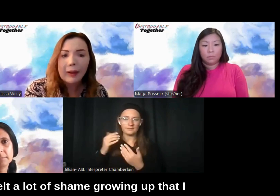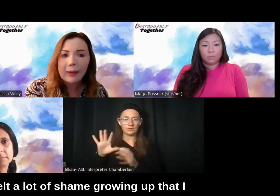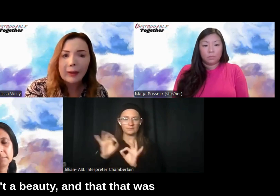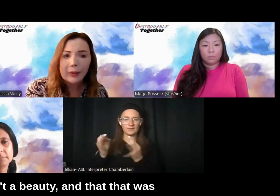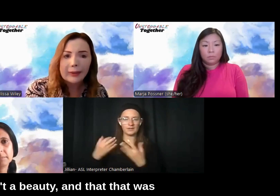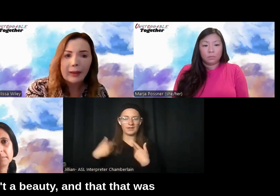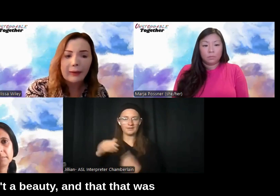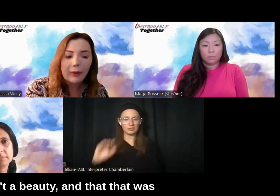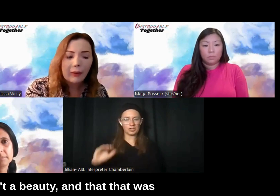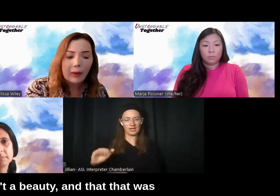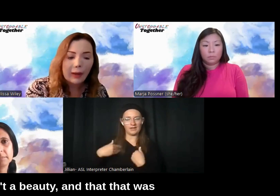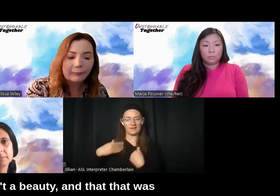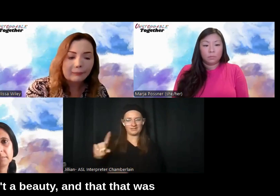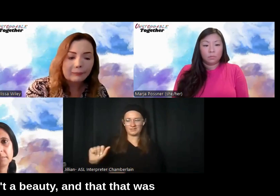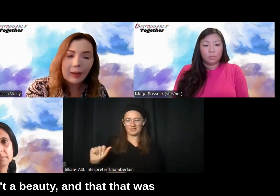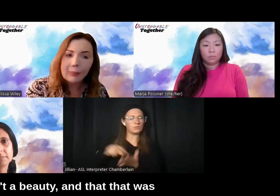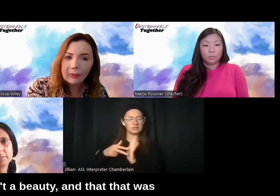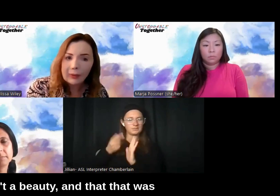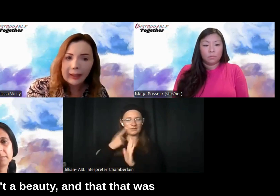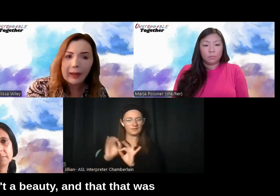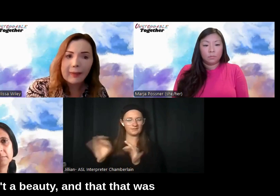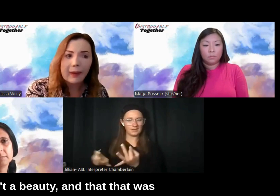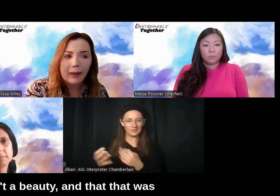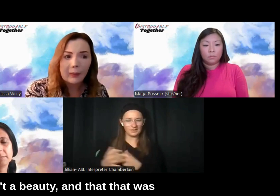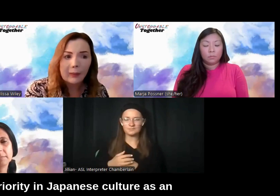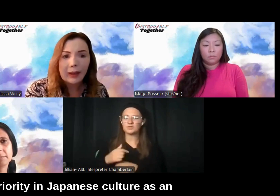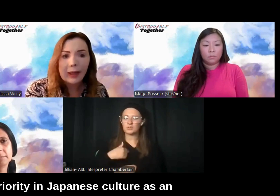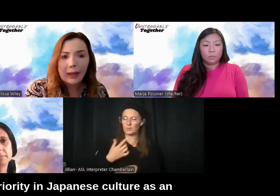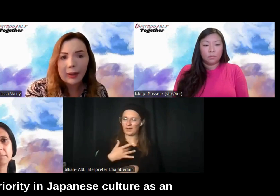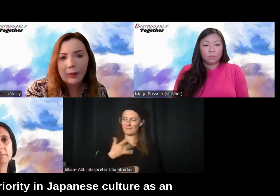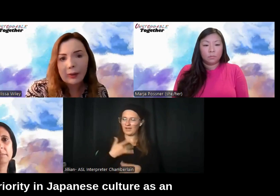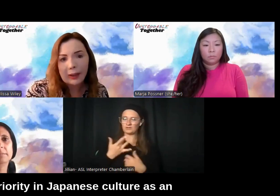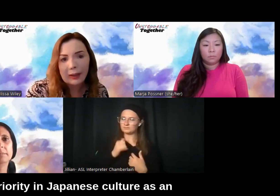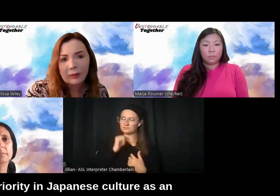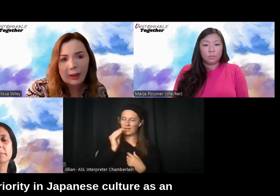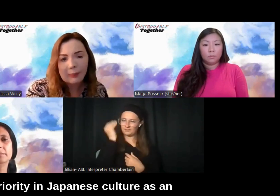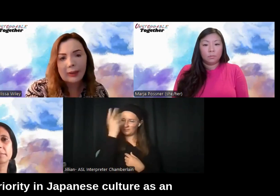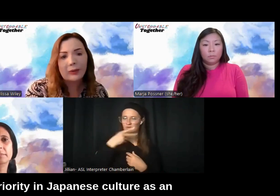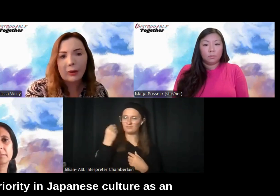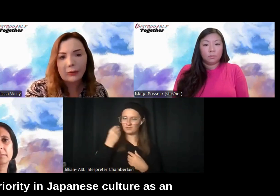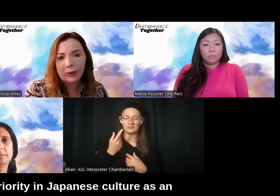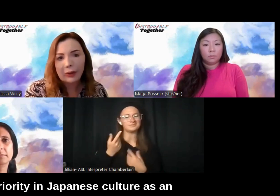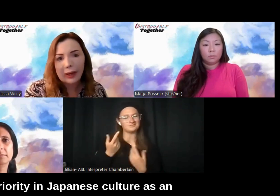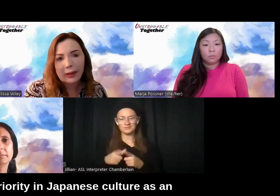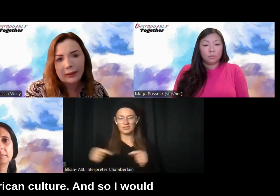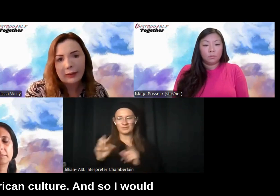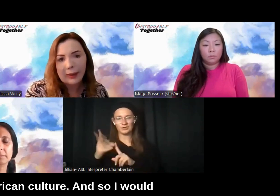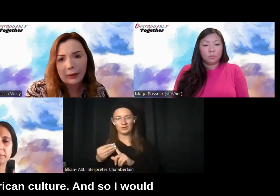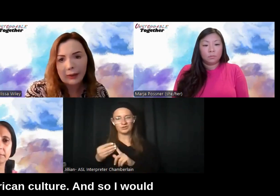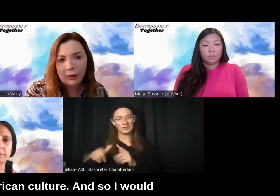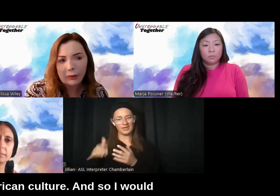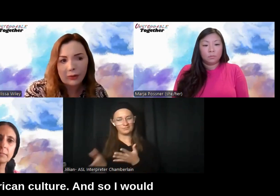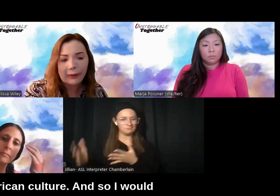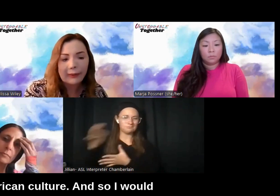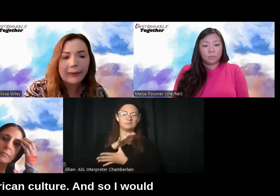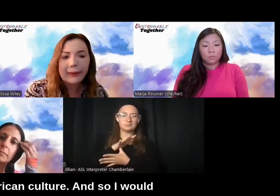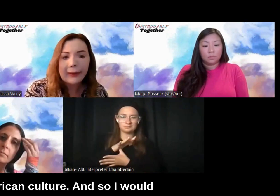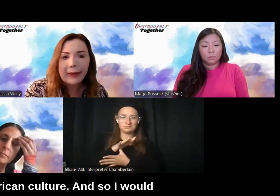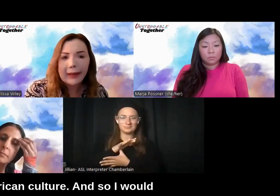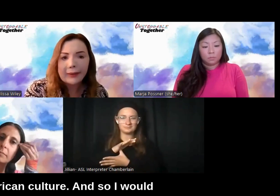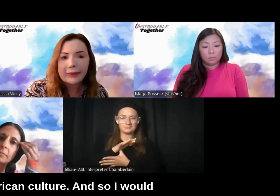up that I wasn't a beauty, and that was a high priority in Japanese culture as an American